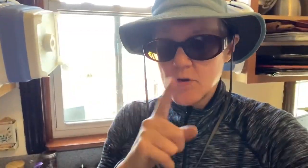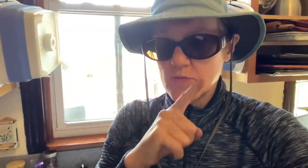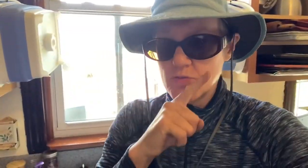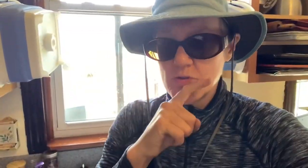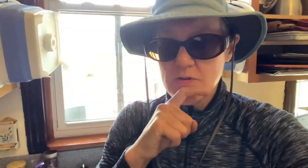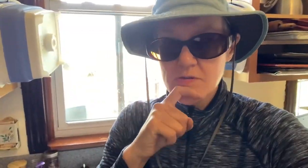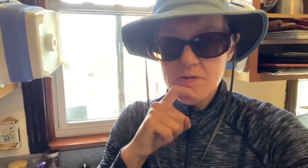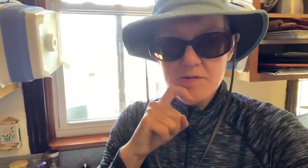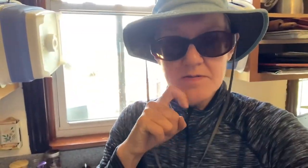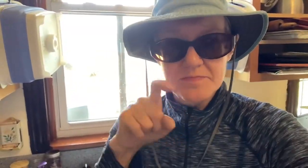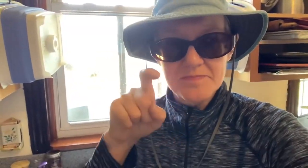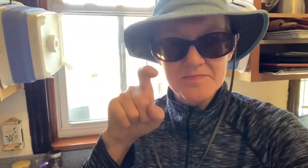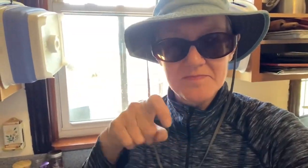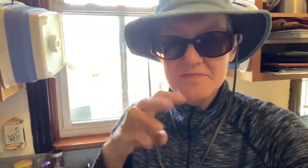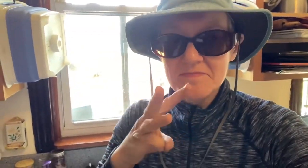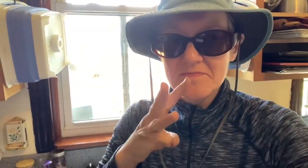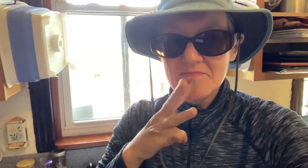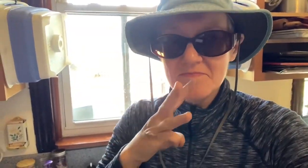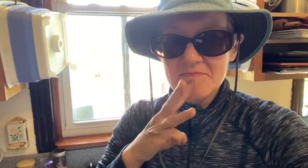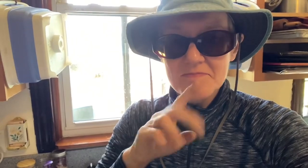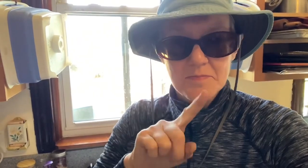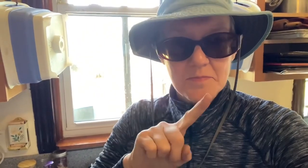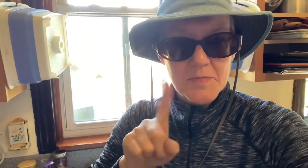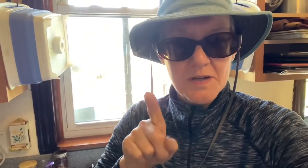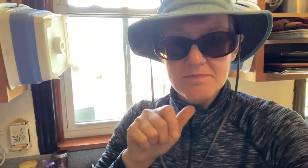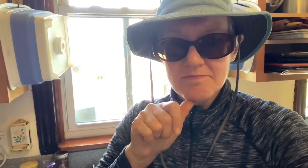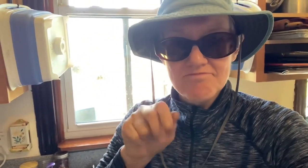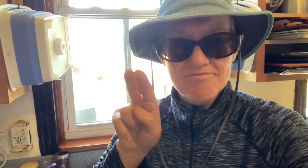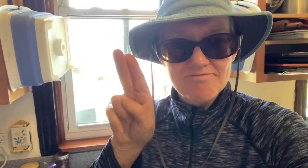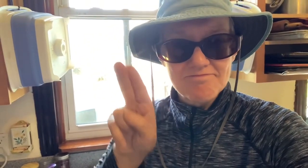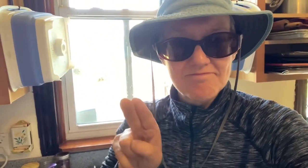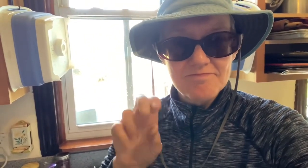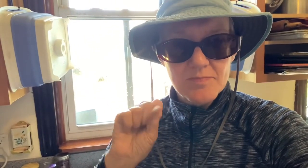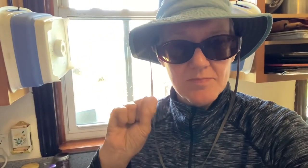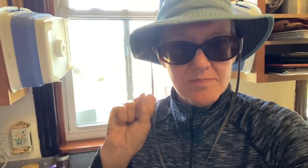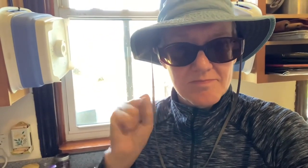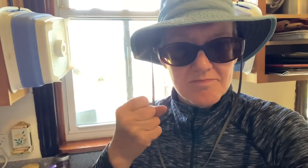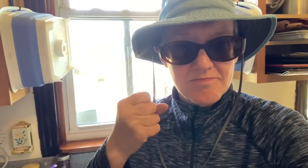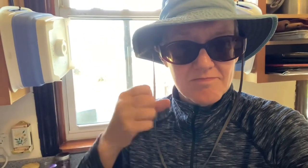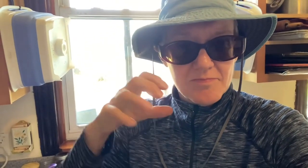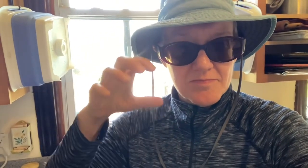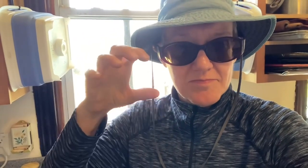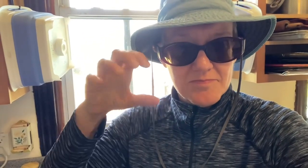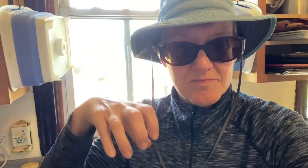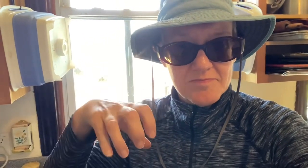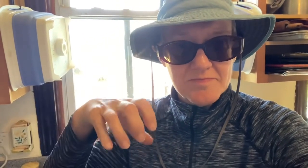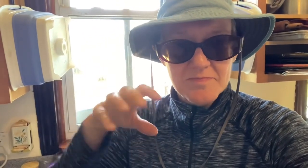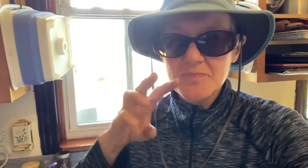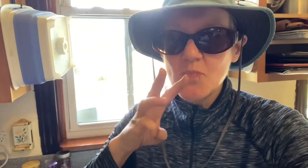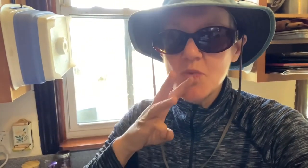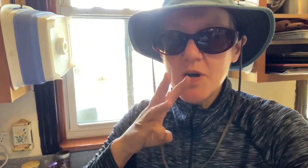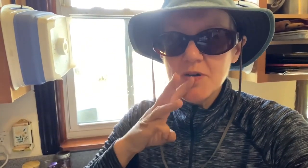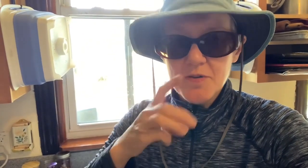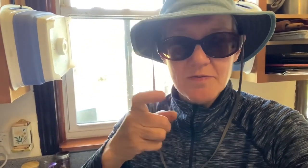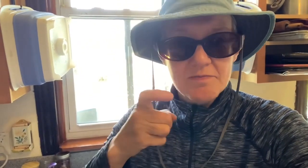Now, half of them are really dry and they need to be watered, but they're not going to be used to the cold water from the rain